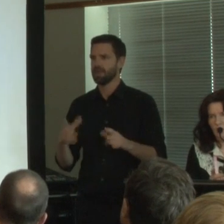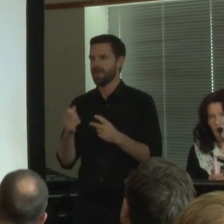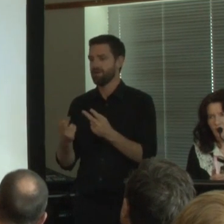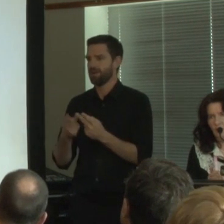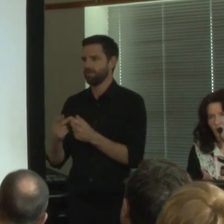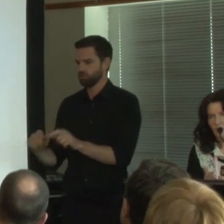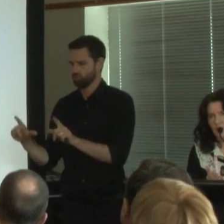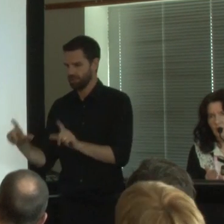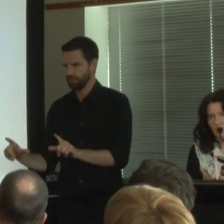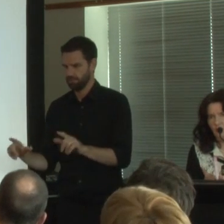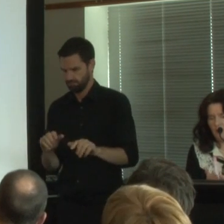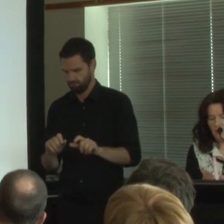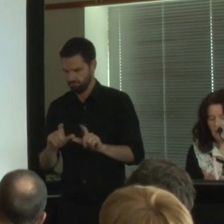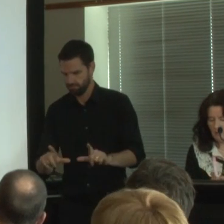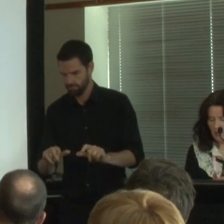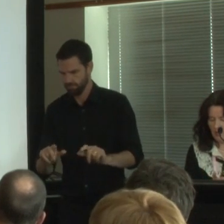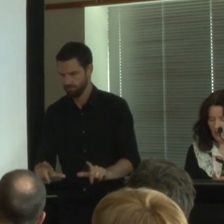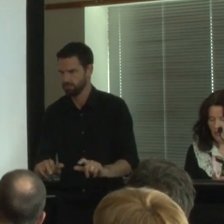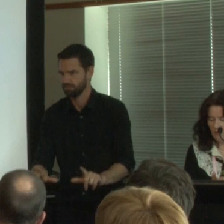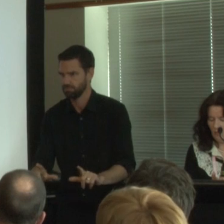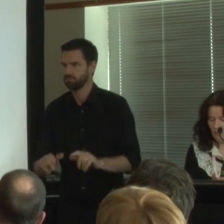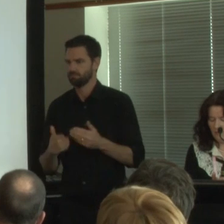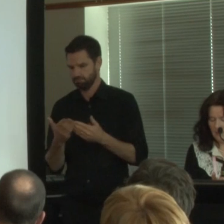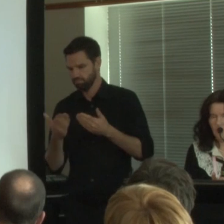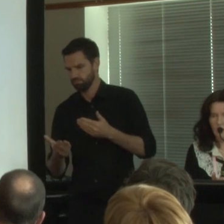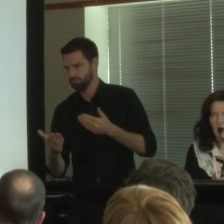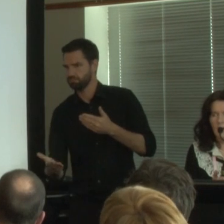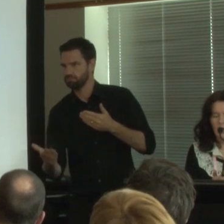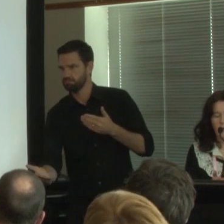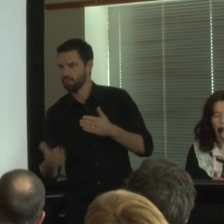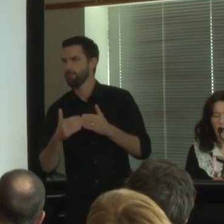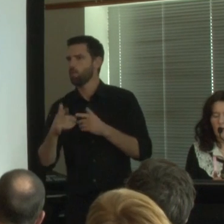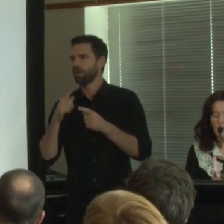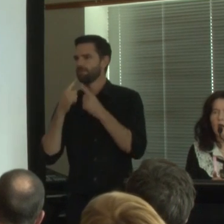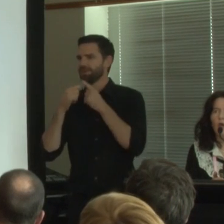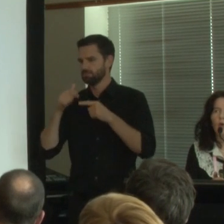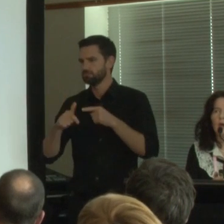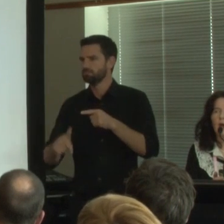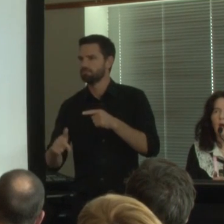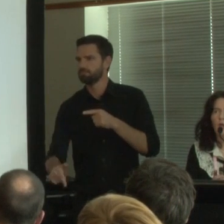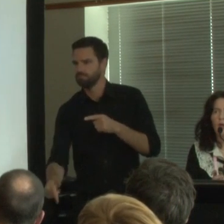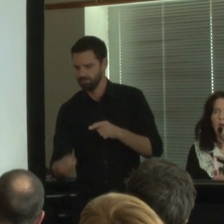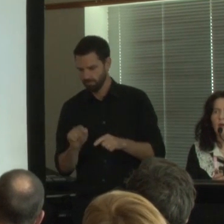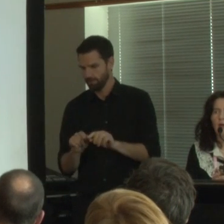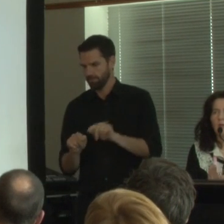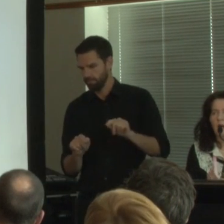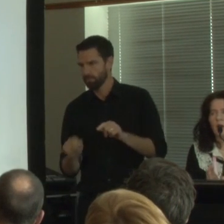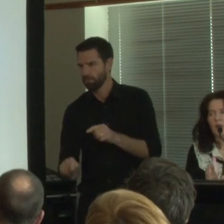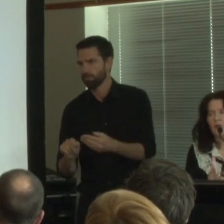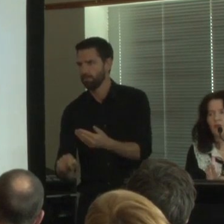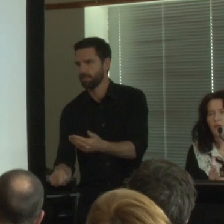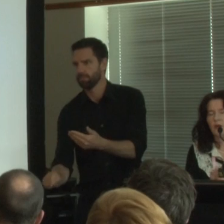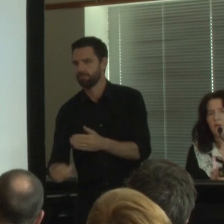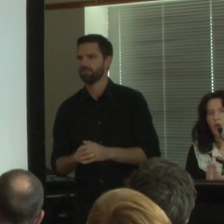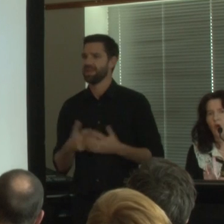screen which takes you to the object, and a third screen in some cases where there's more information. At the moment, we are working on providing